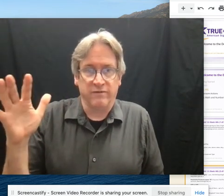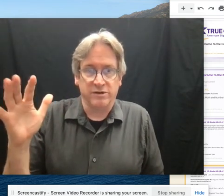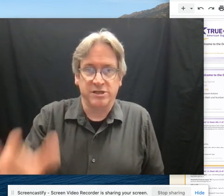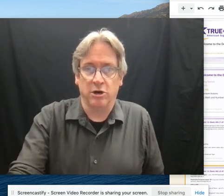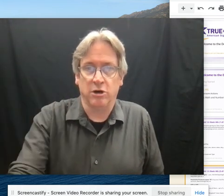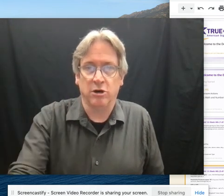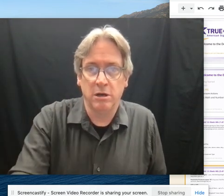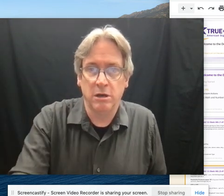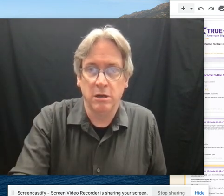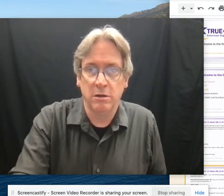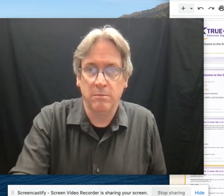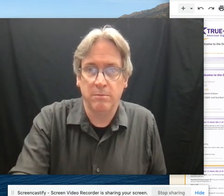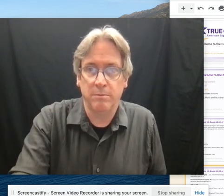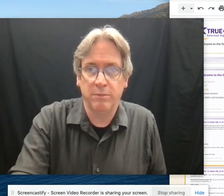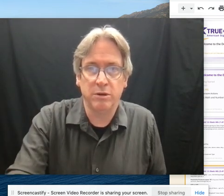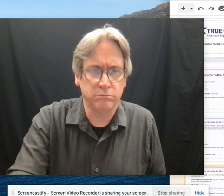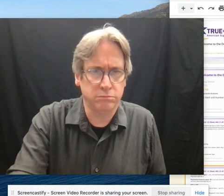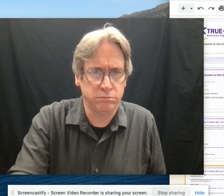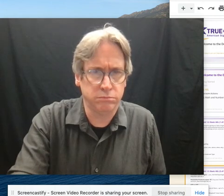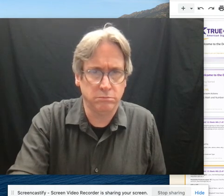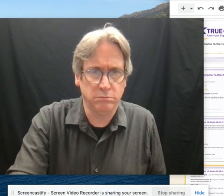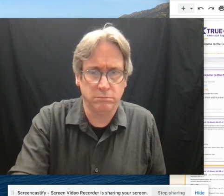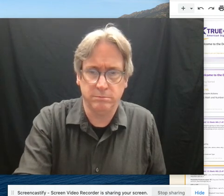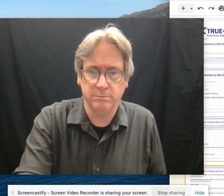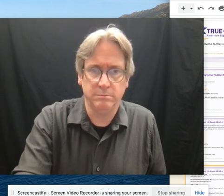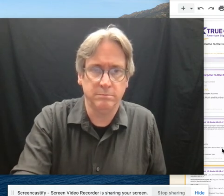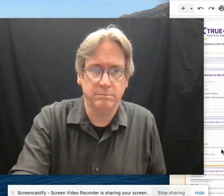Her versus her.